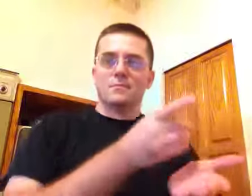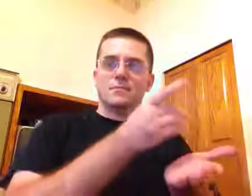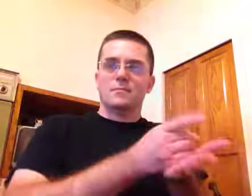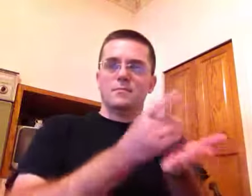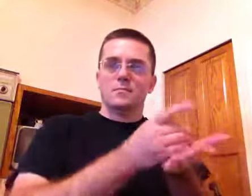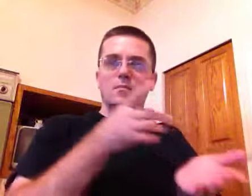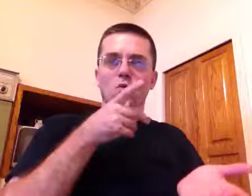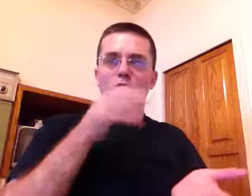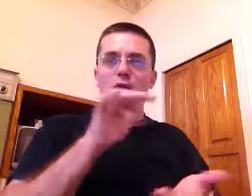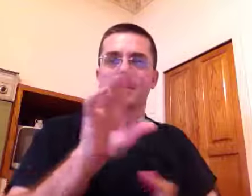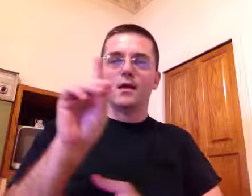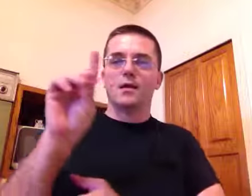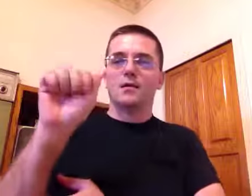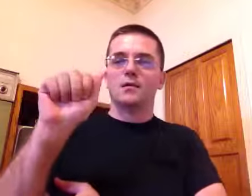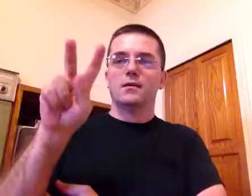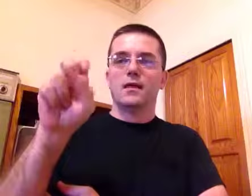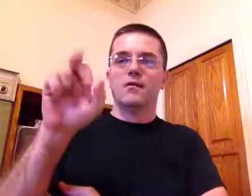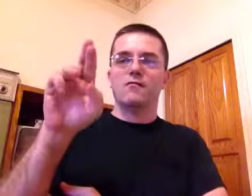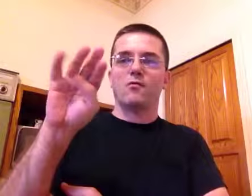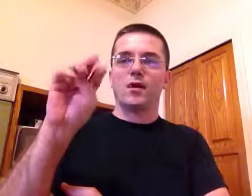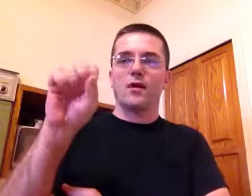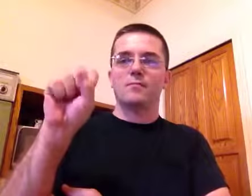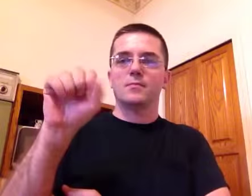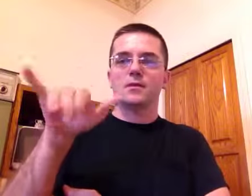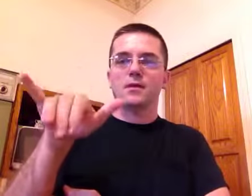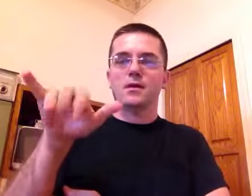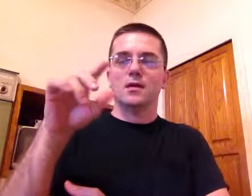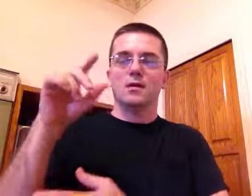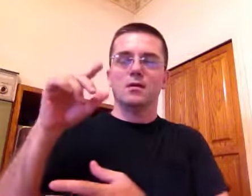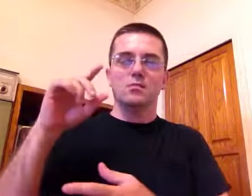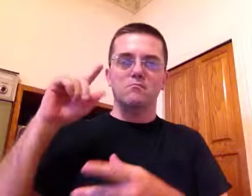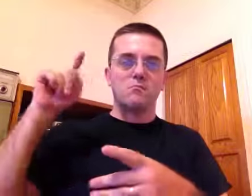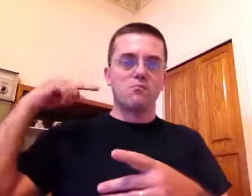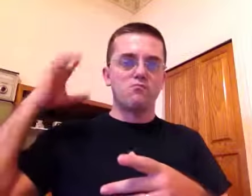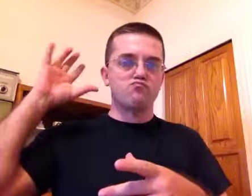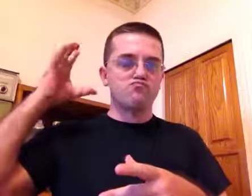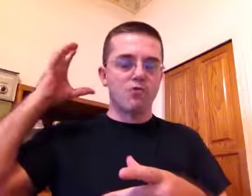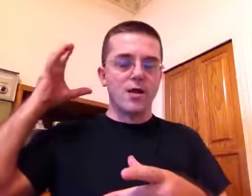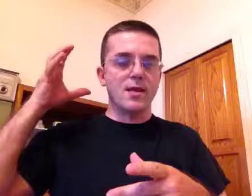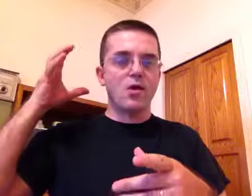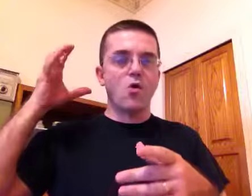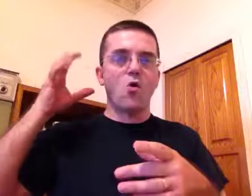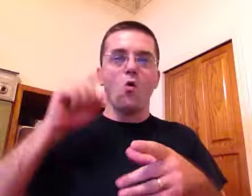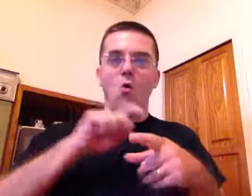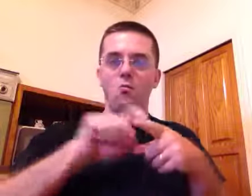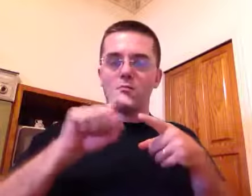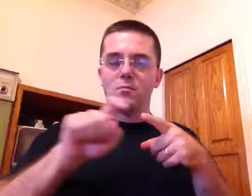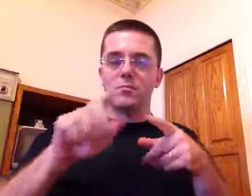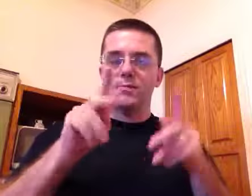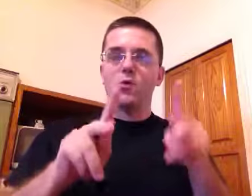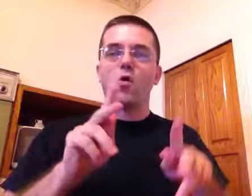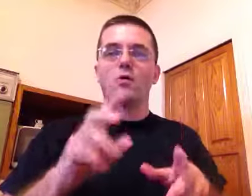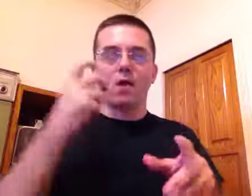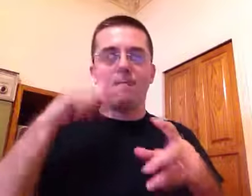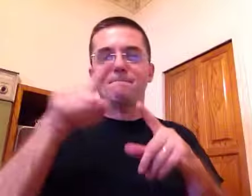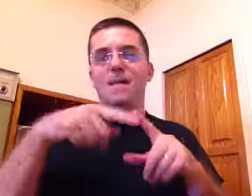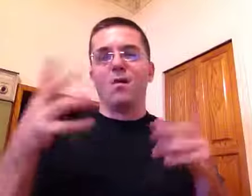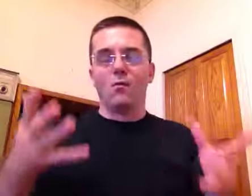I set a room up with 135 chairs, an overhead projector, and a bad suit.